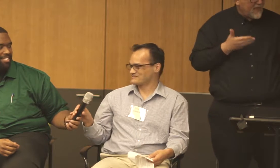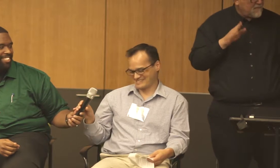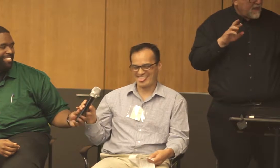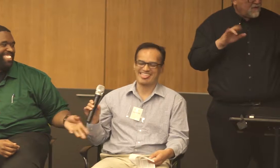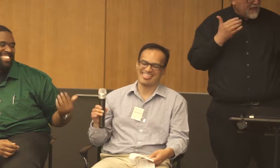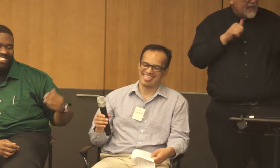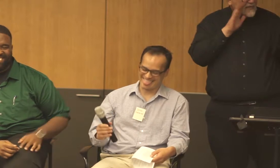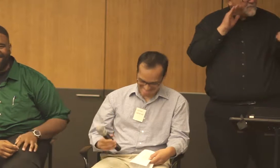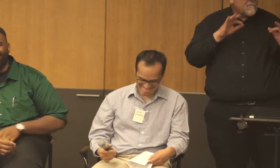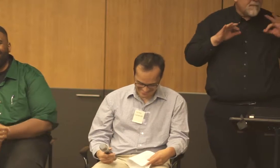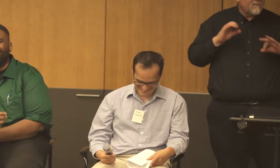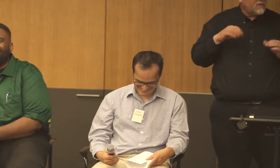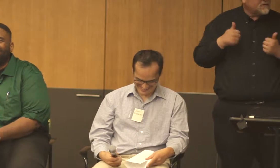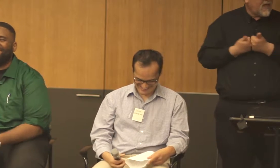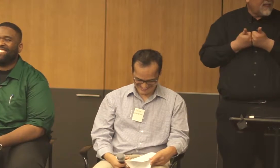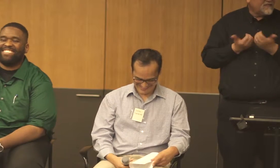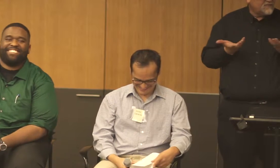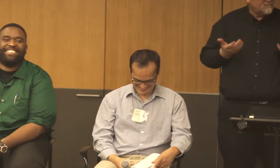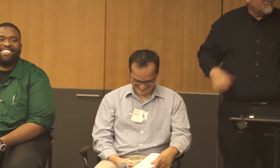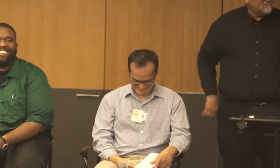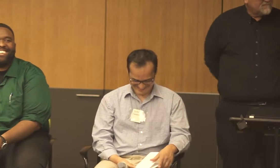unexpected benefits or challenges?